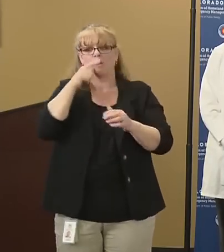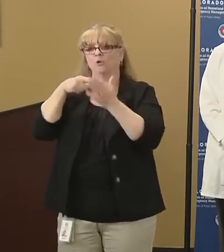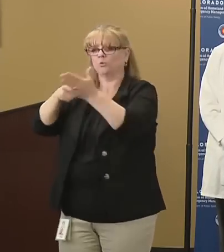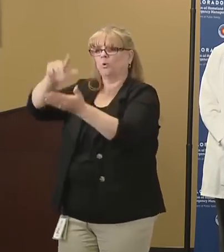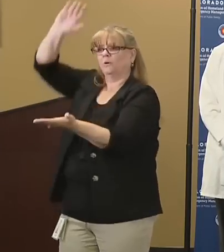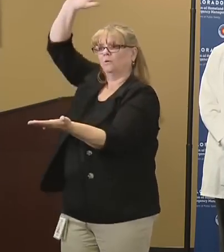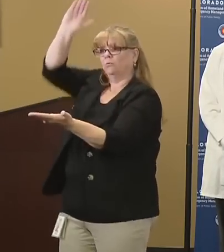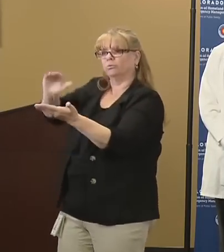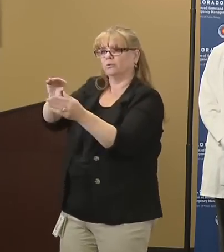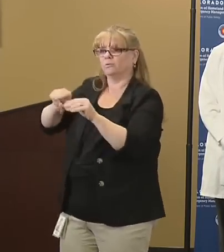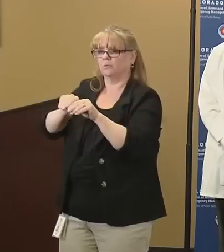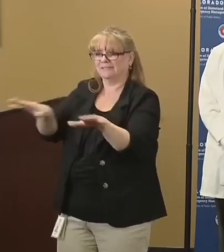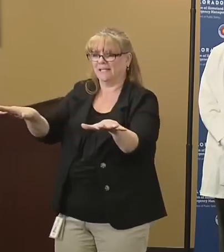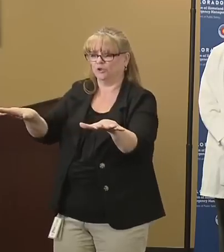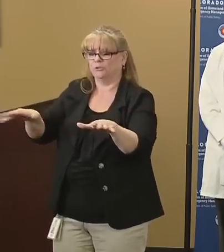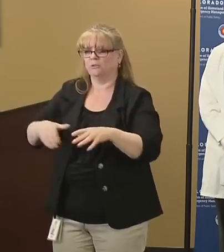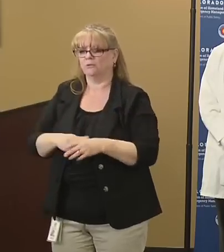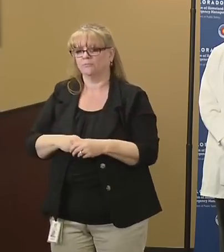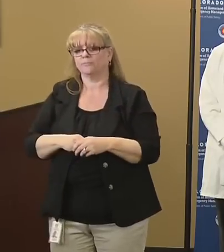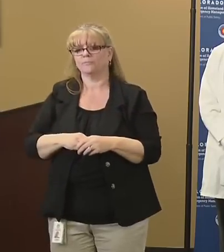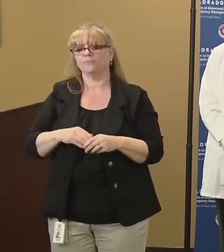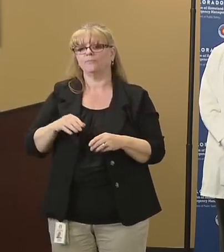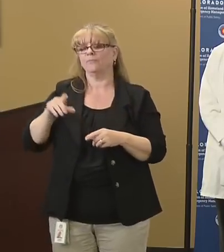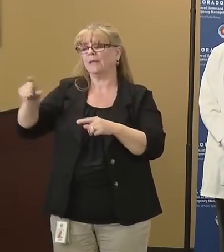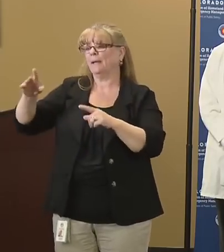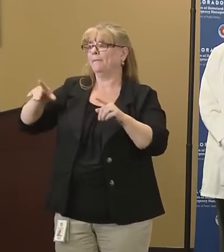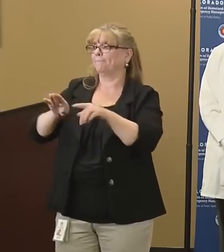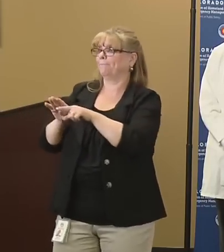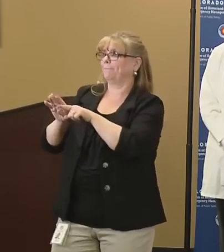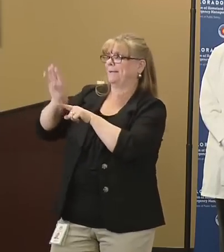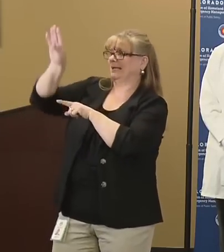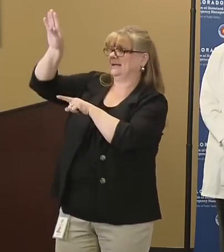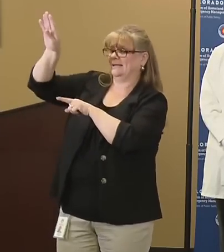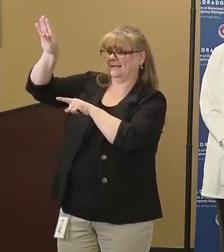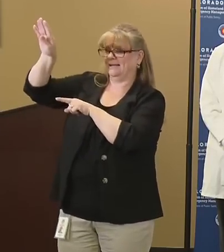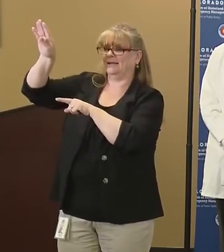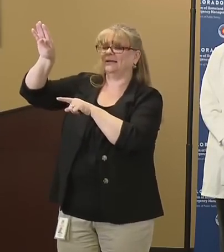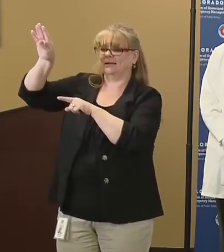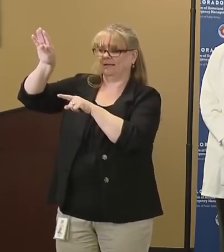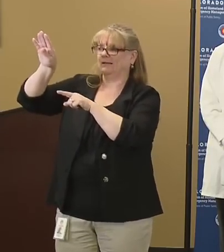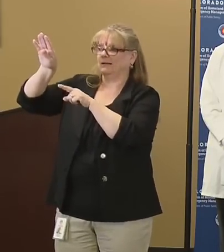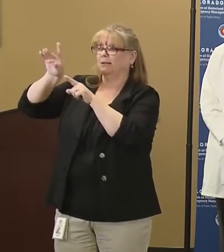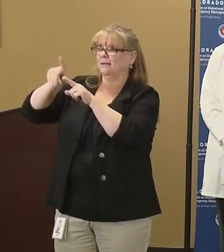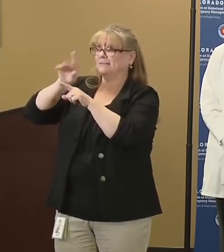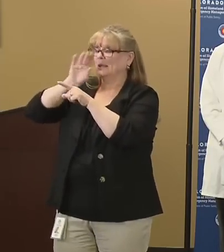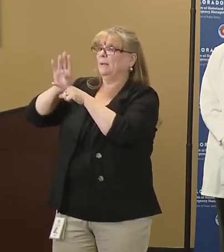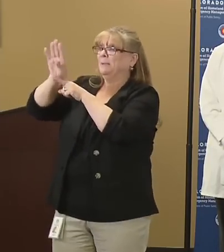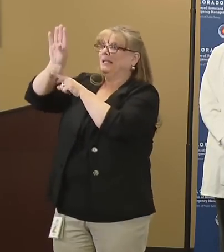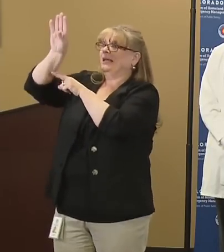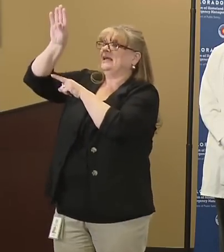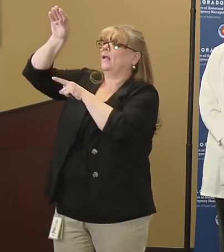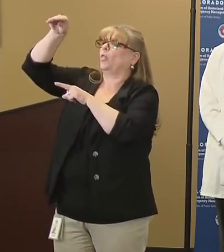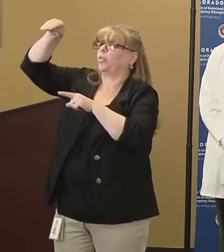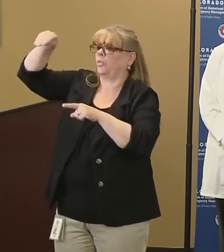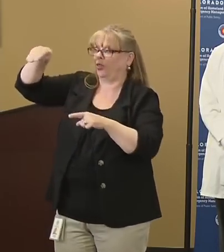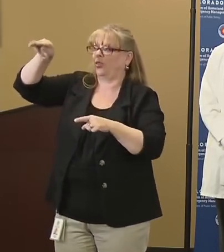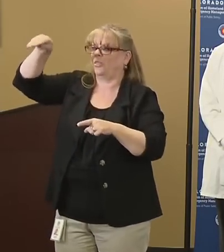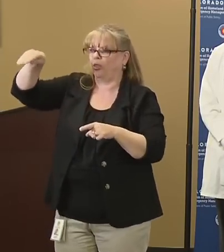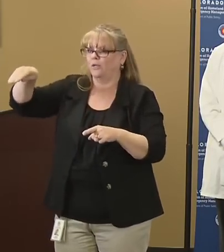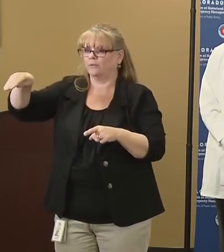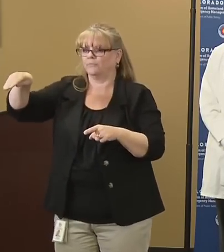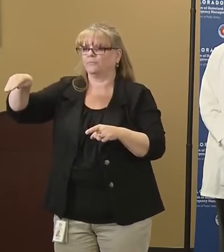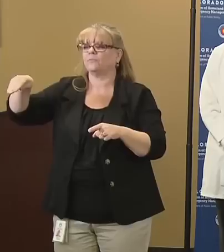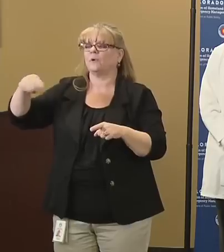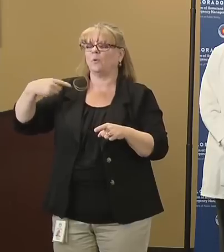delayed the peak and slowed the spread with the steps that were taken with bars and restaurants. And as these additional measures roll on, we